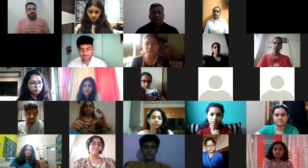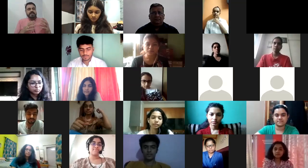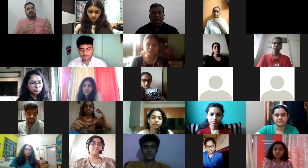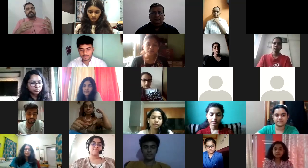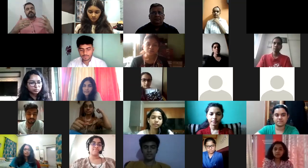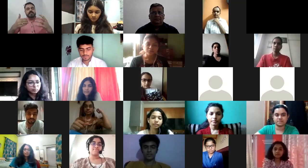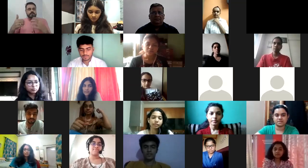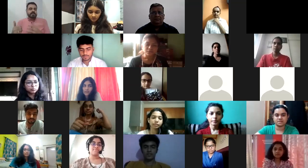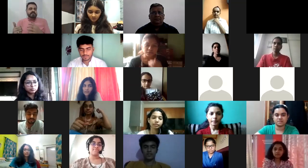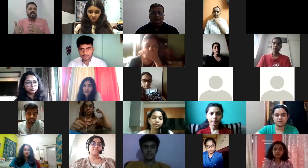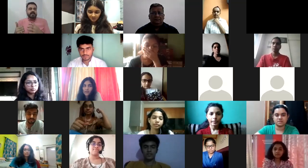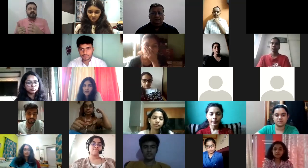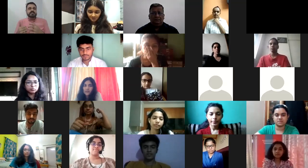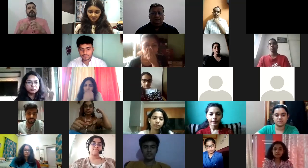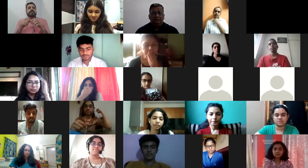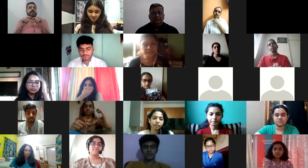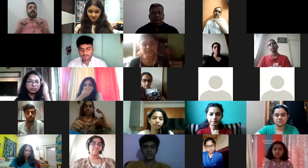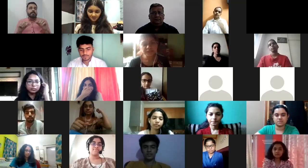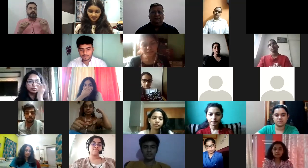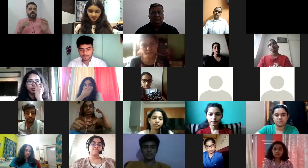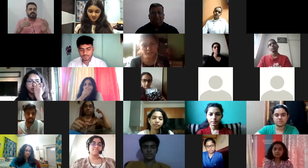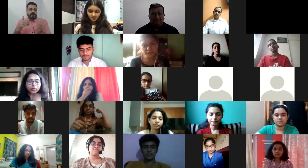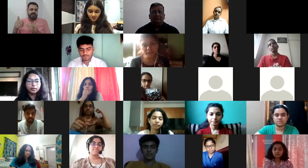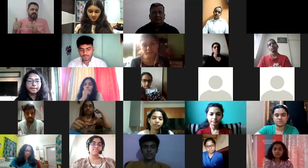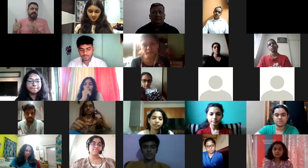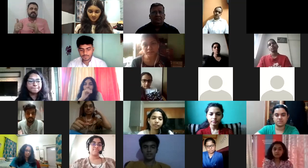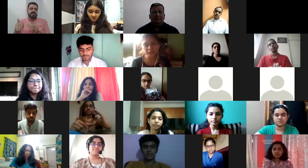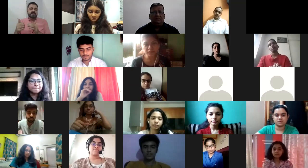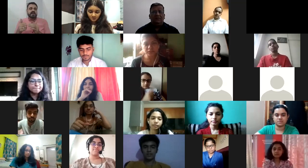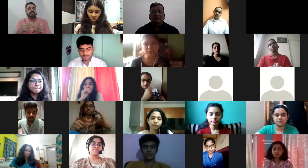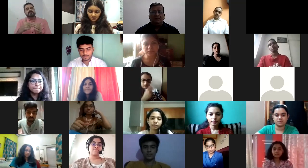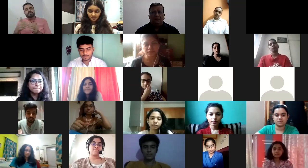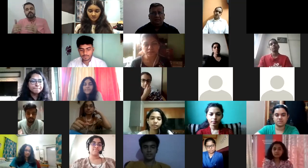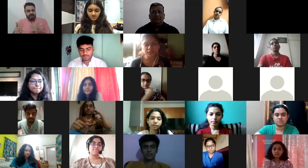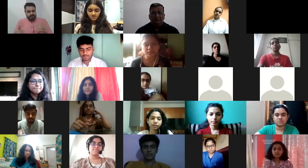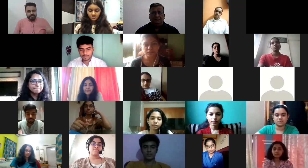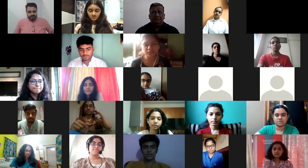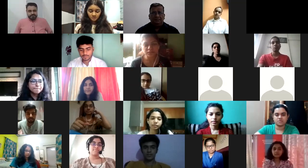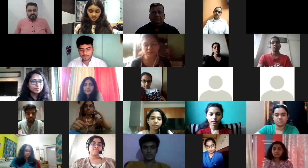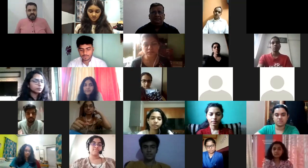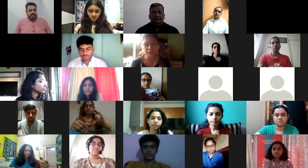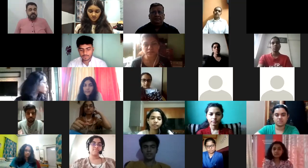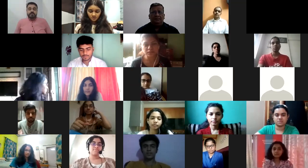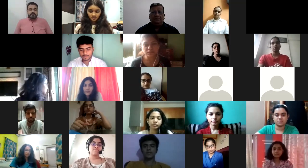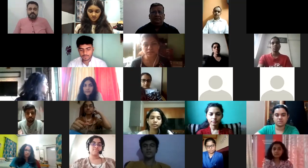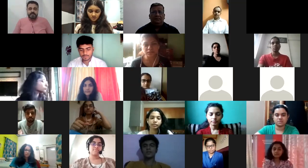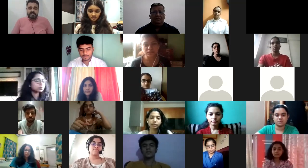then when it comes to Indian Sign Language, the grammar takes a backseat. I think it's good for everyone, even for us to really learn